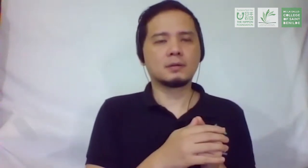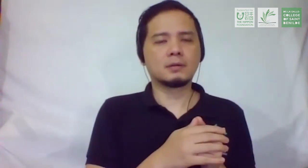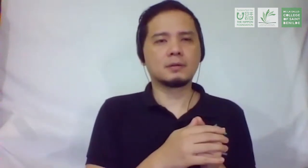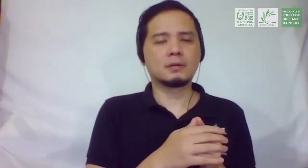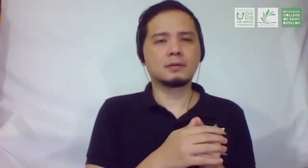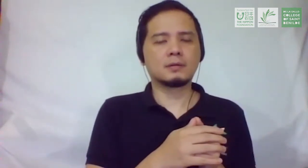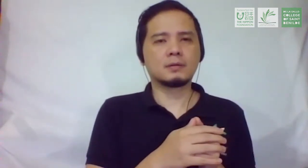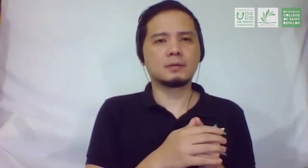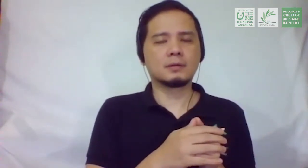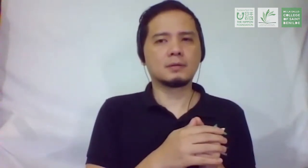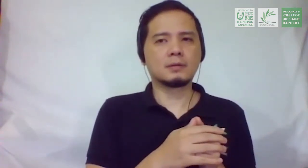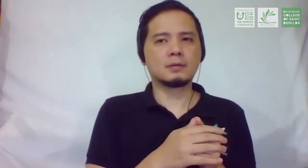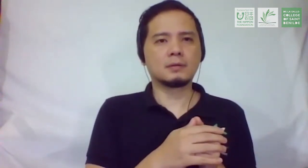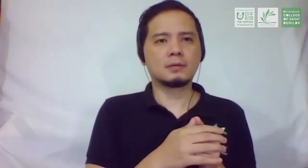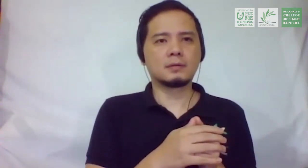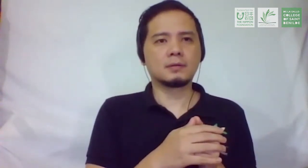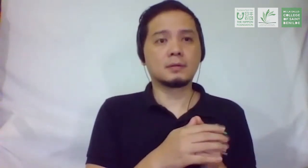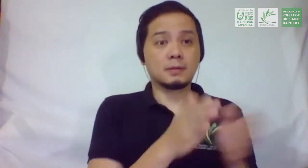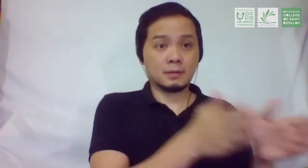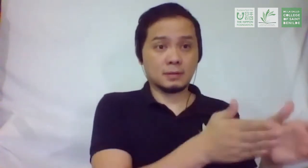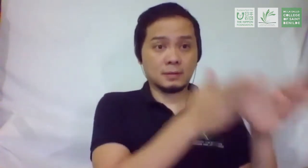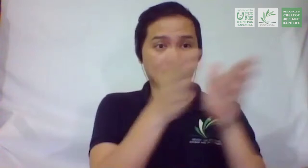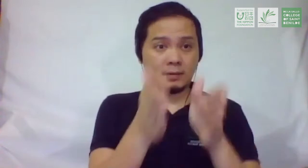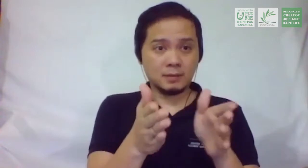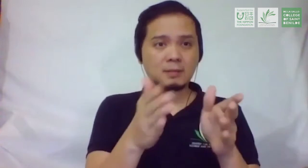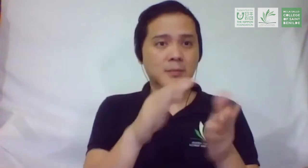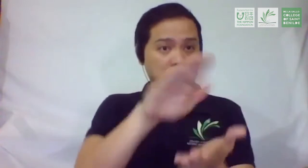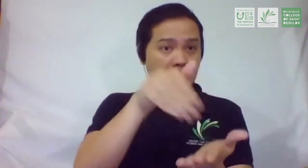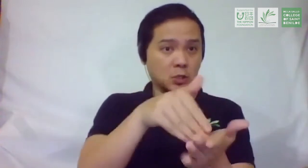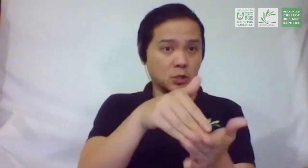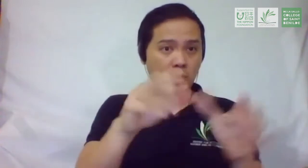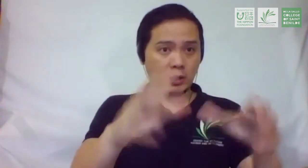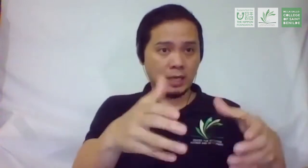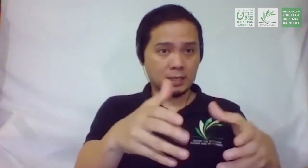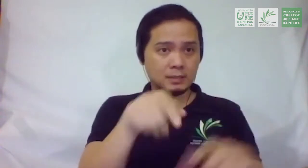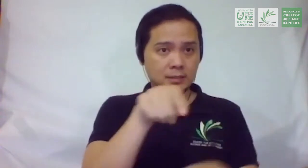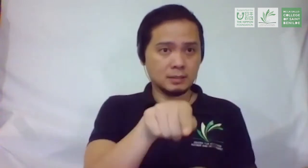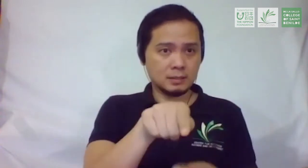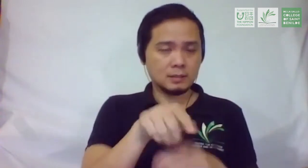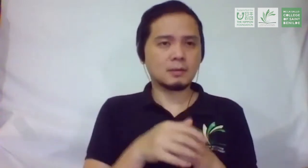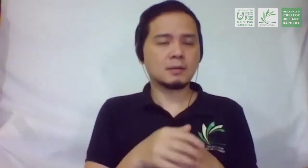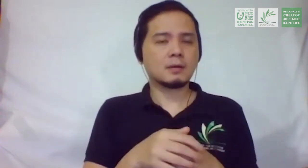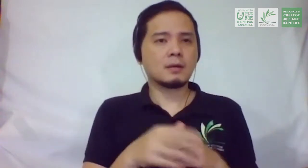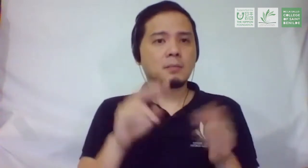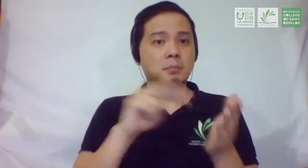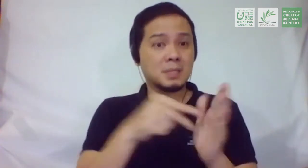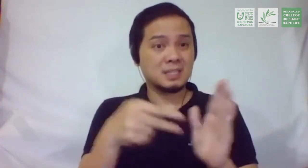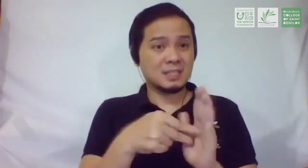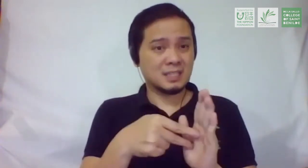if you have an intermediate class, that means the person should